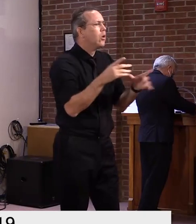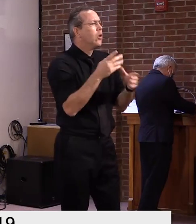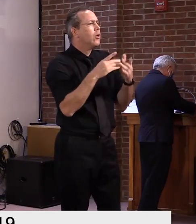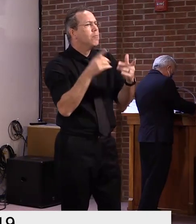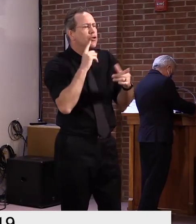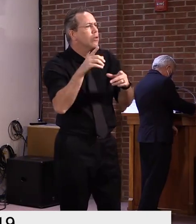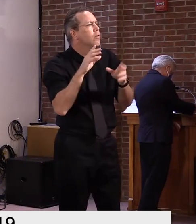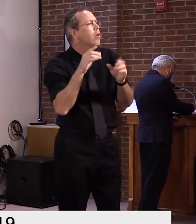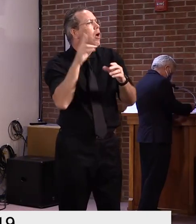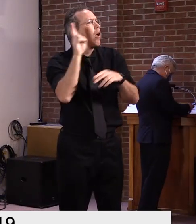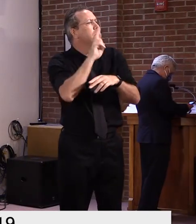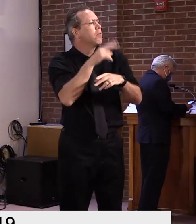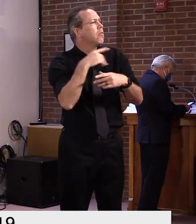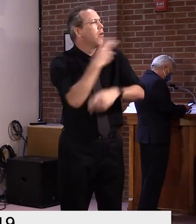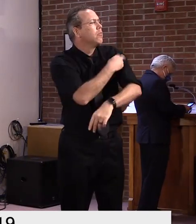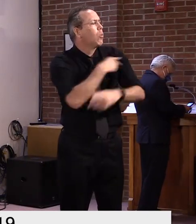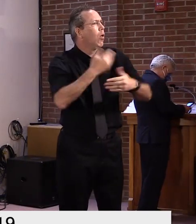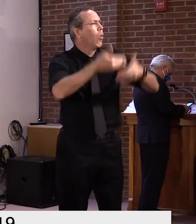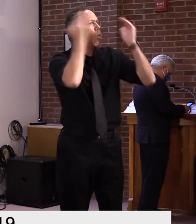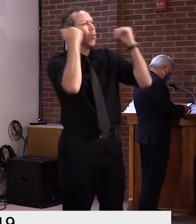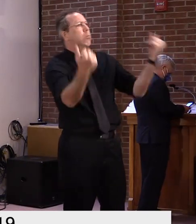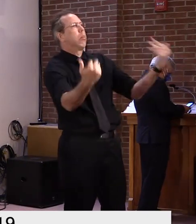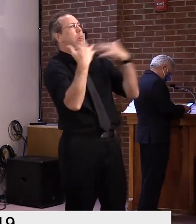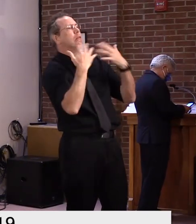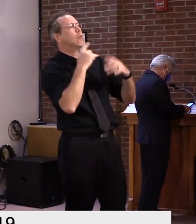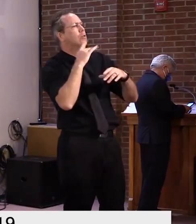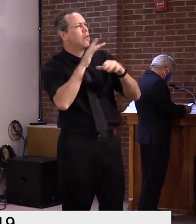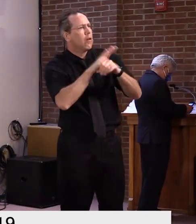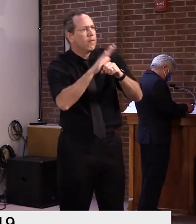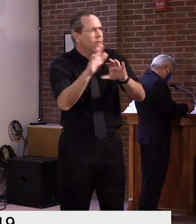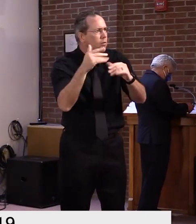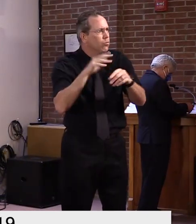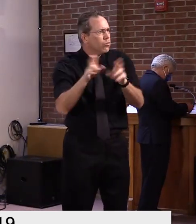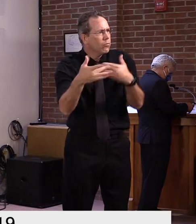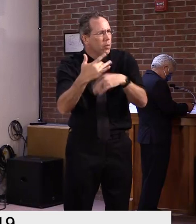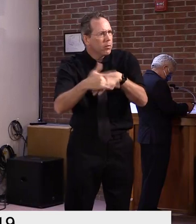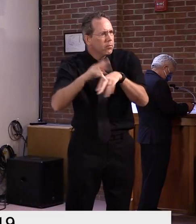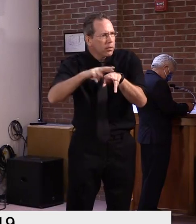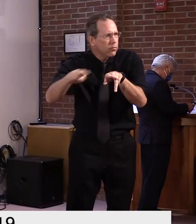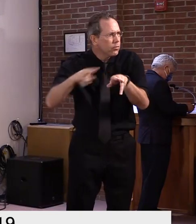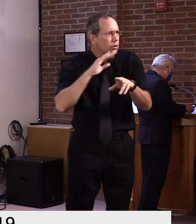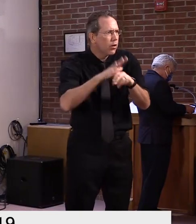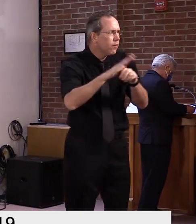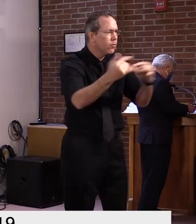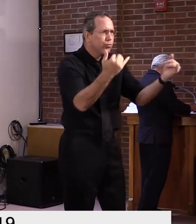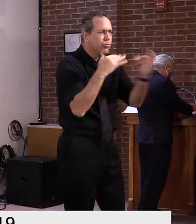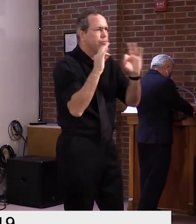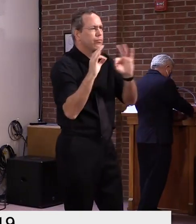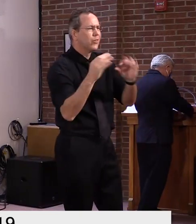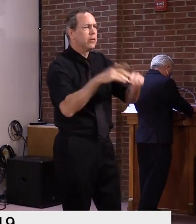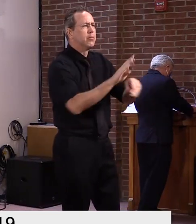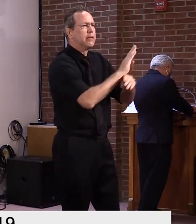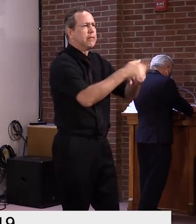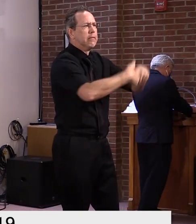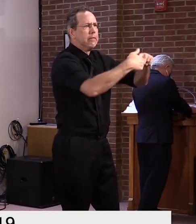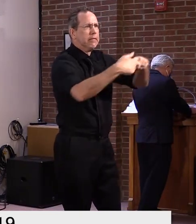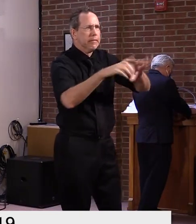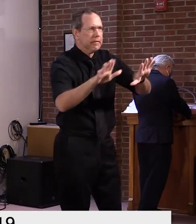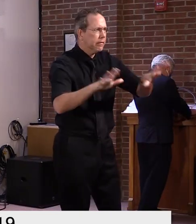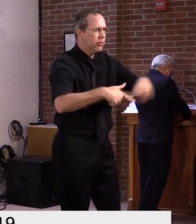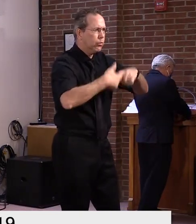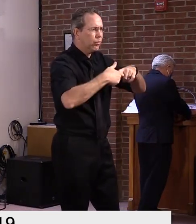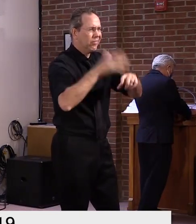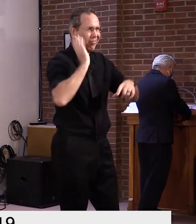out our tracing system. And while it disrupted our lives in a major way, our quick